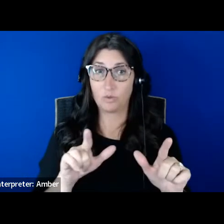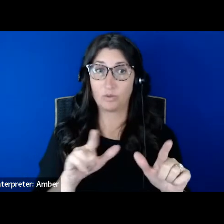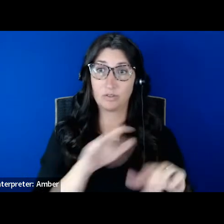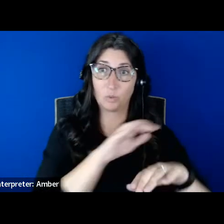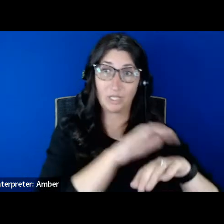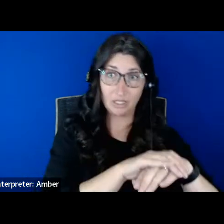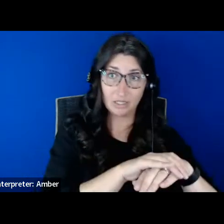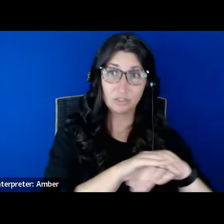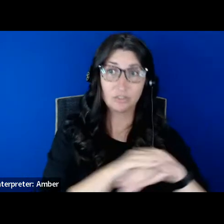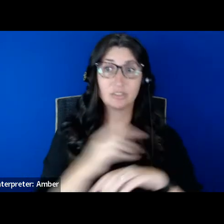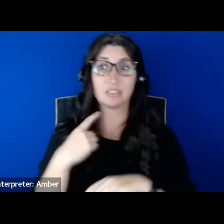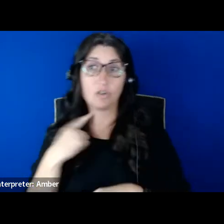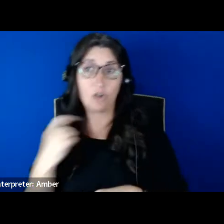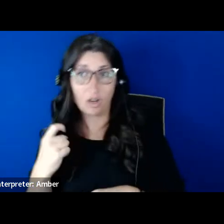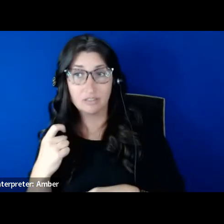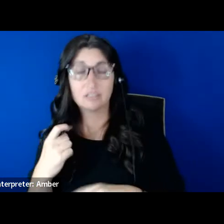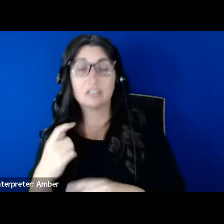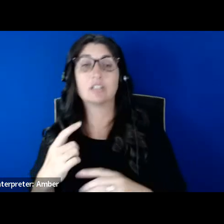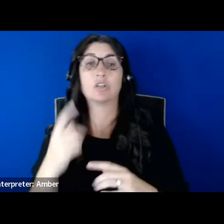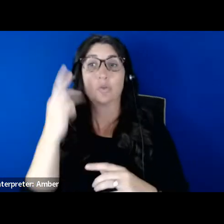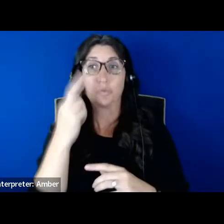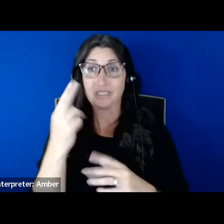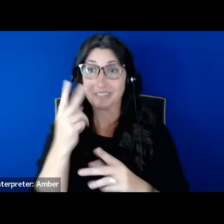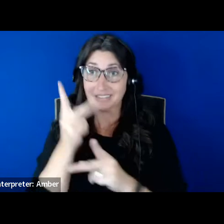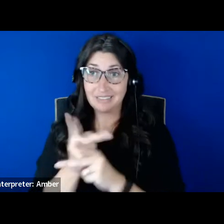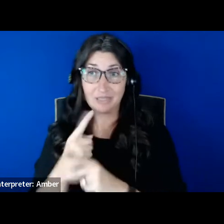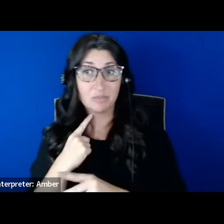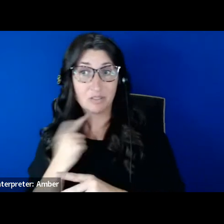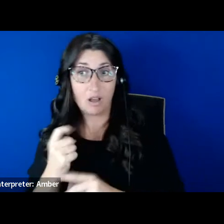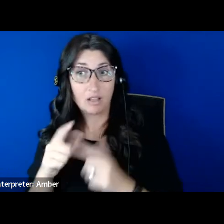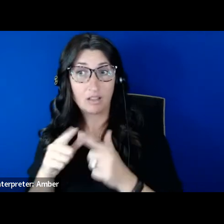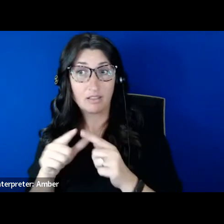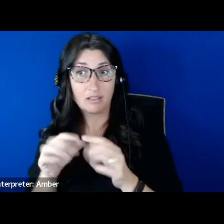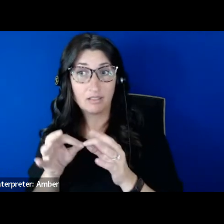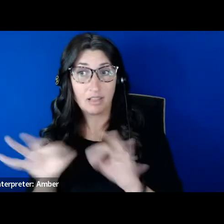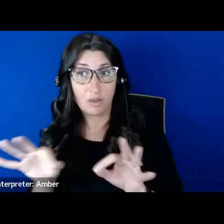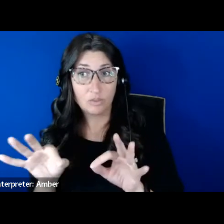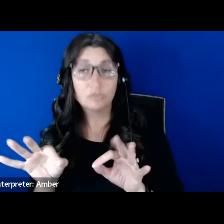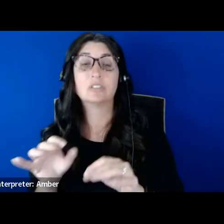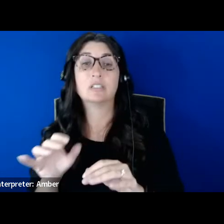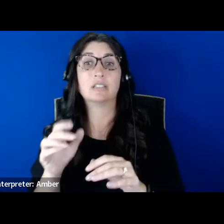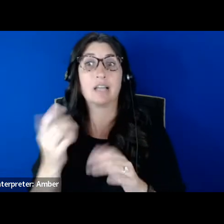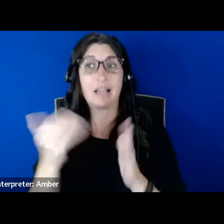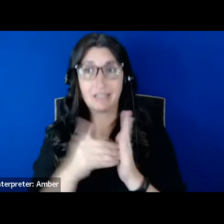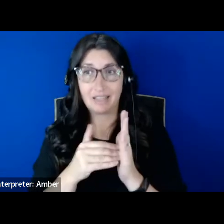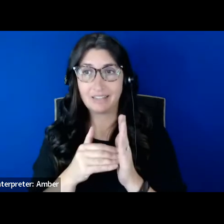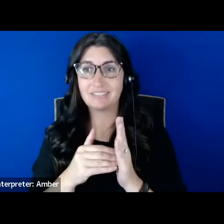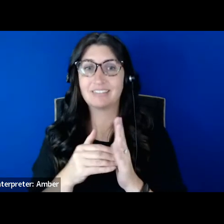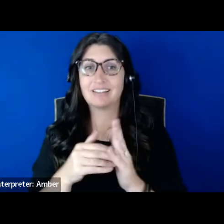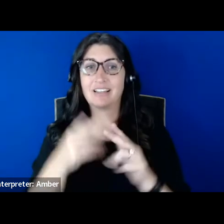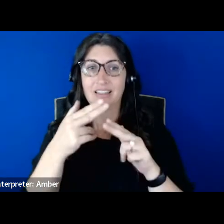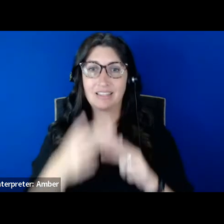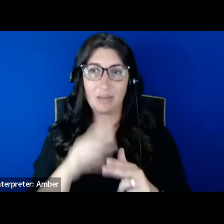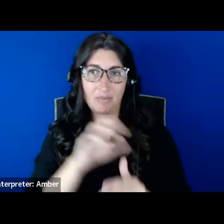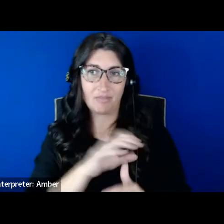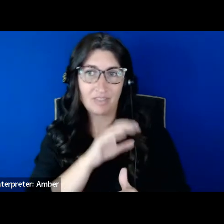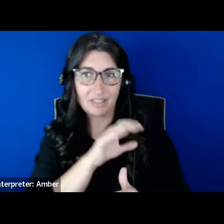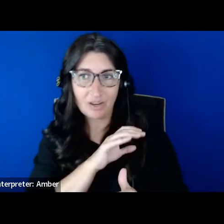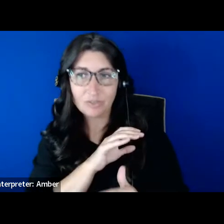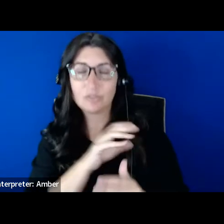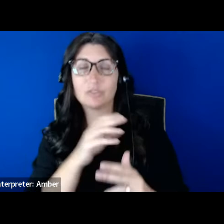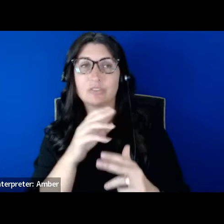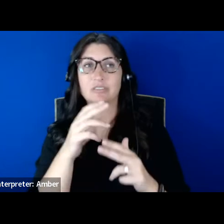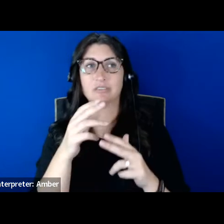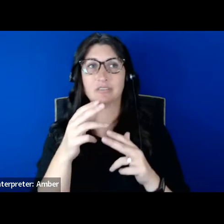So the reason why I keep it in the Tongan language, because again, some of the words of the name of the characters or even